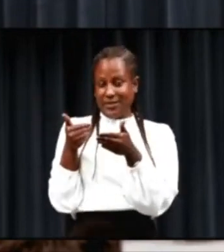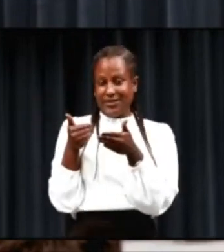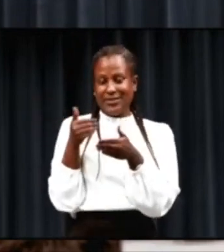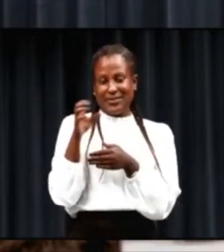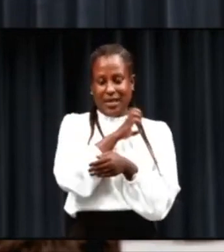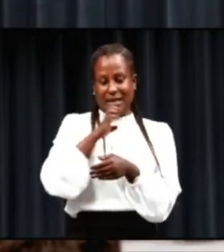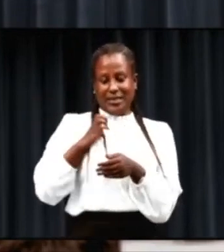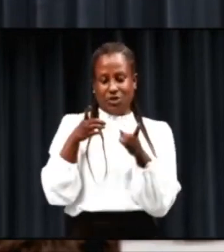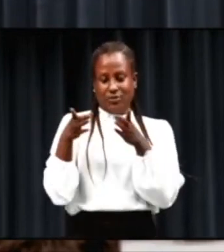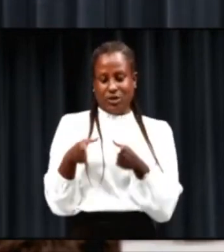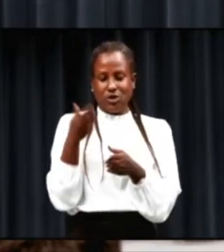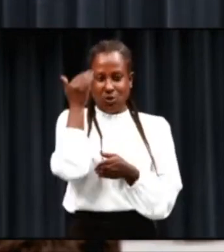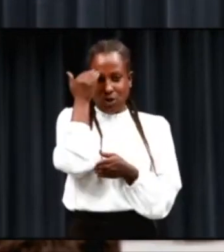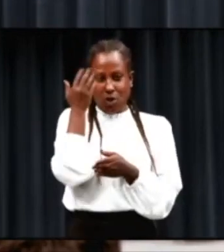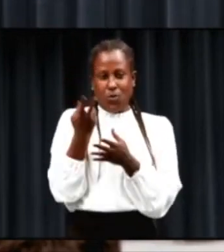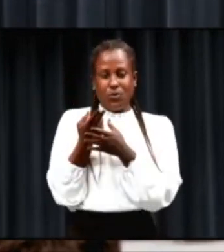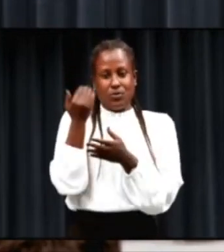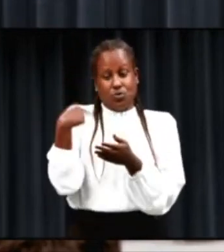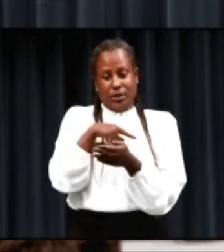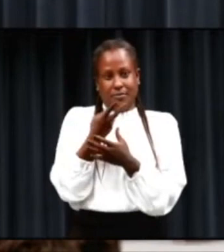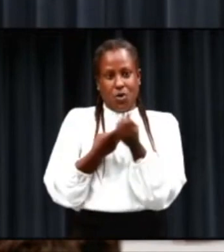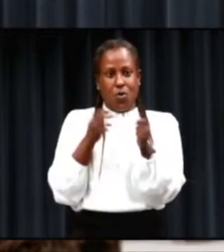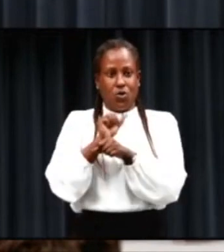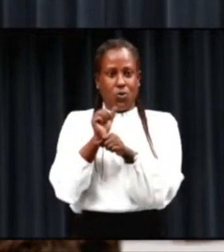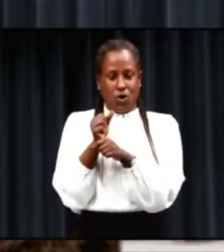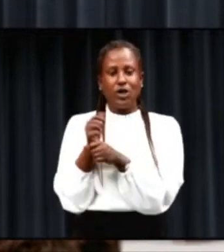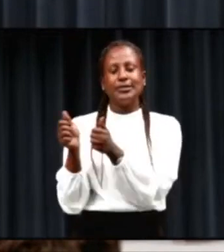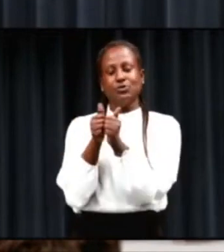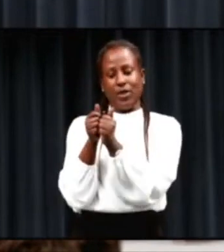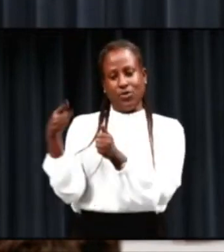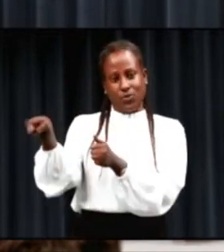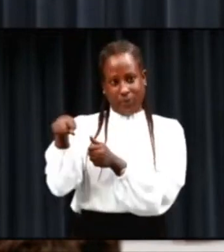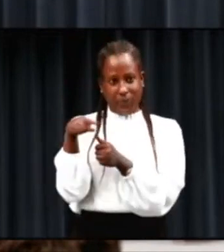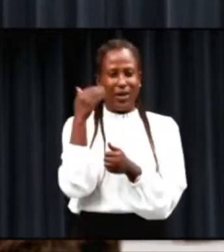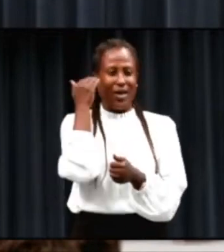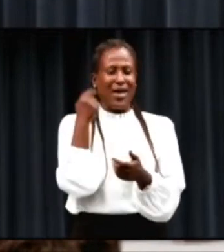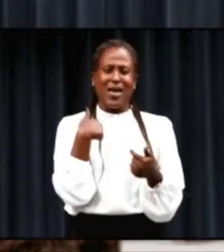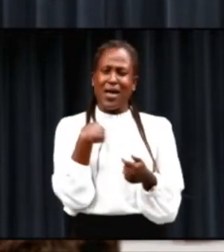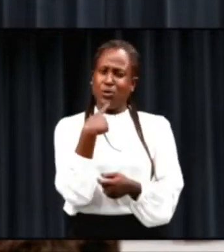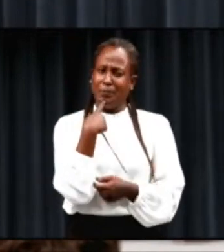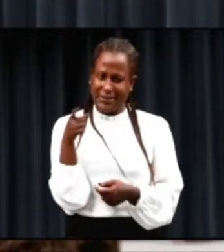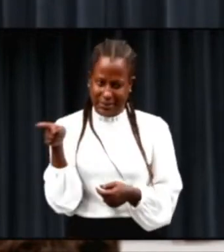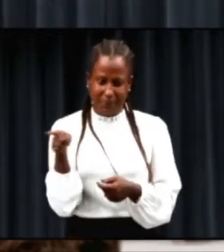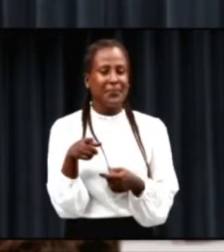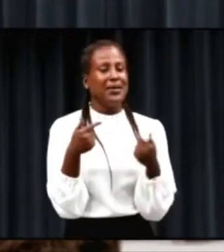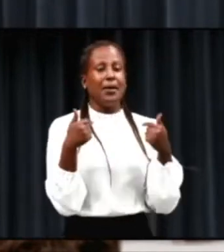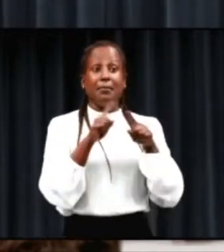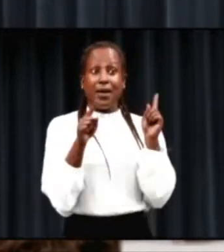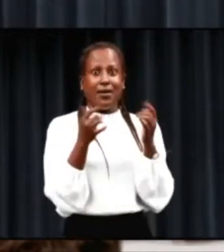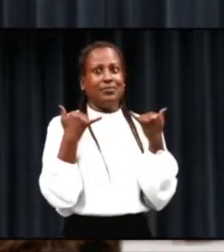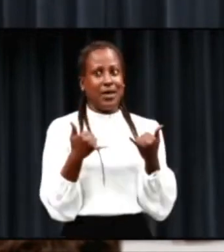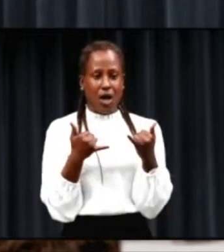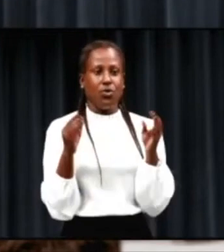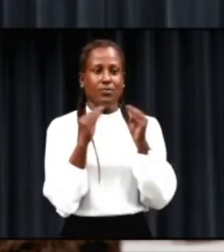we both know what a wonderful organization that is. I'm going to miss it, and I know the organization is in good hands, and I could not be more excited